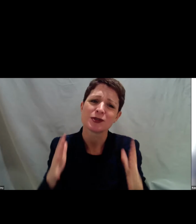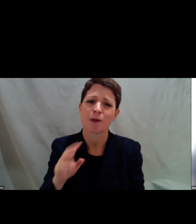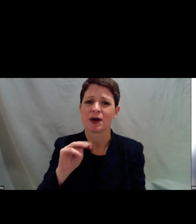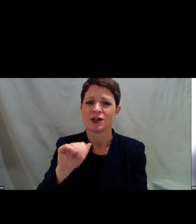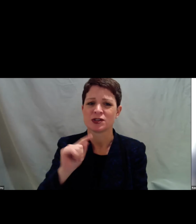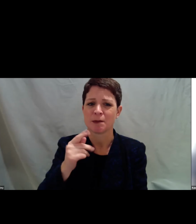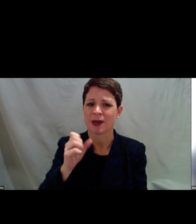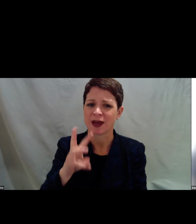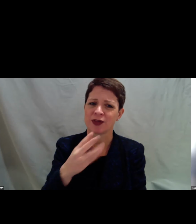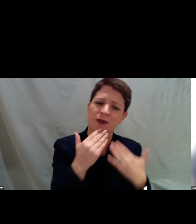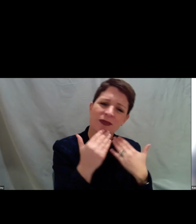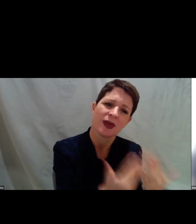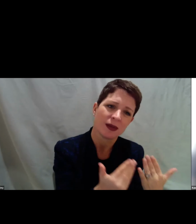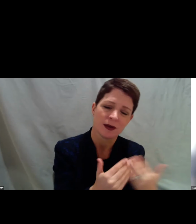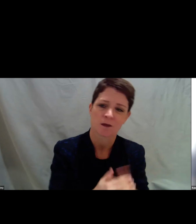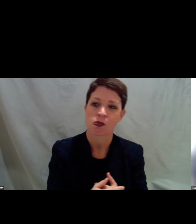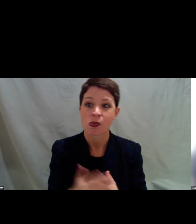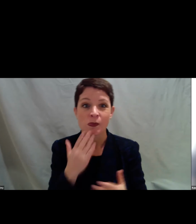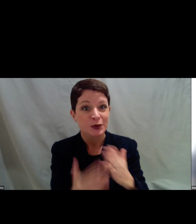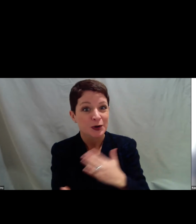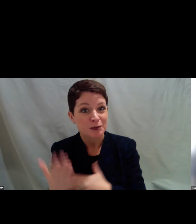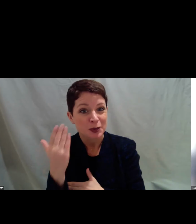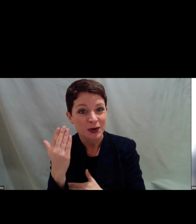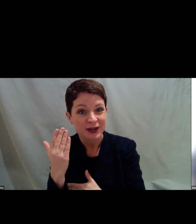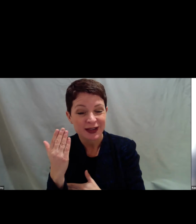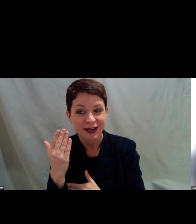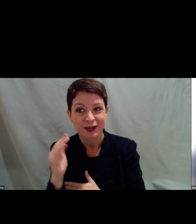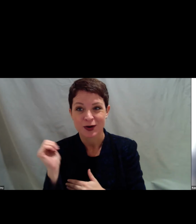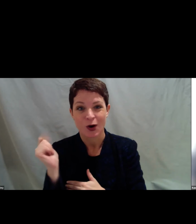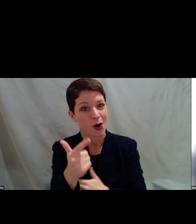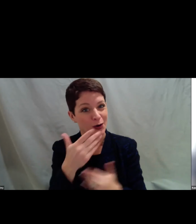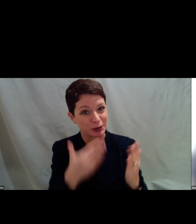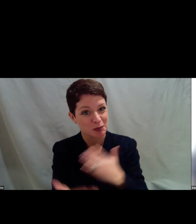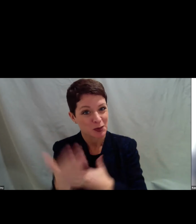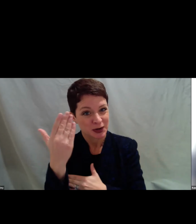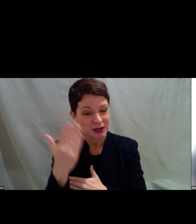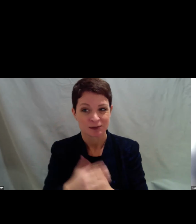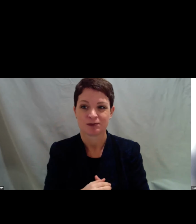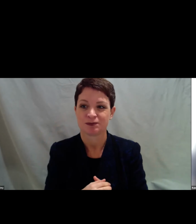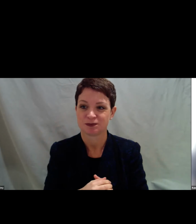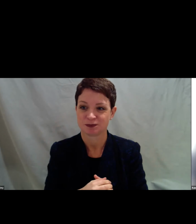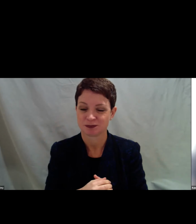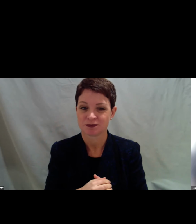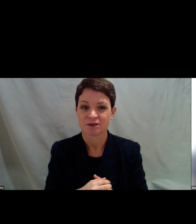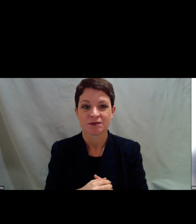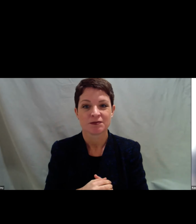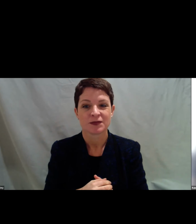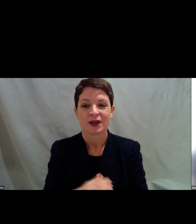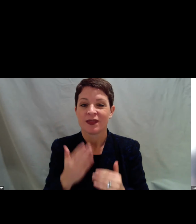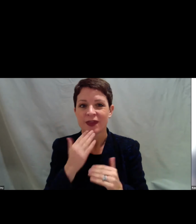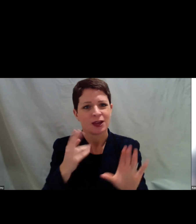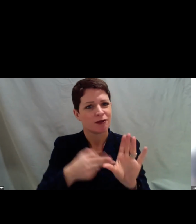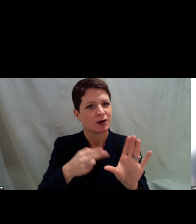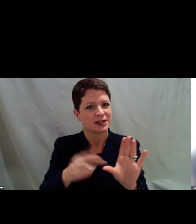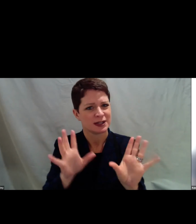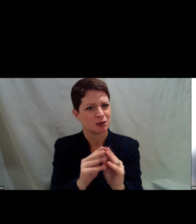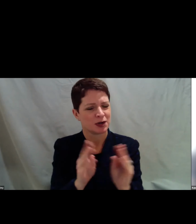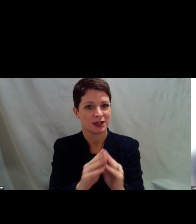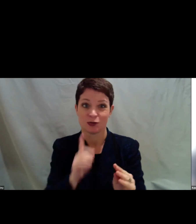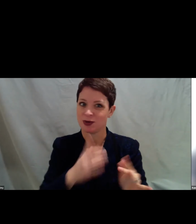Matthew, and good morning to everyone who is participating in this symposium. It's